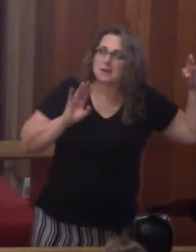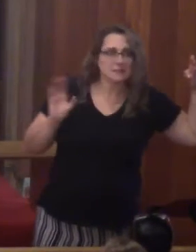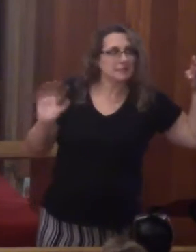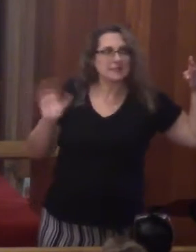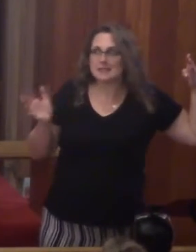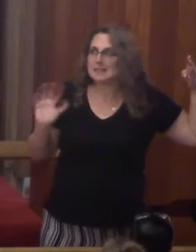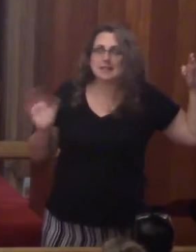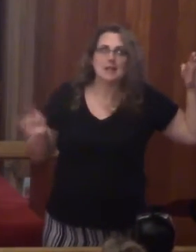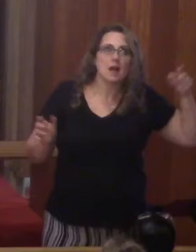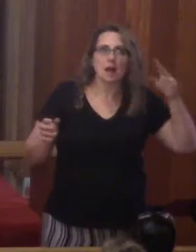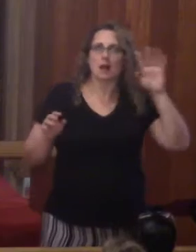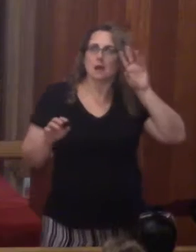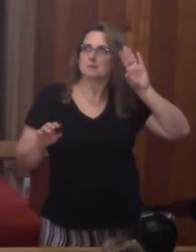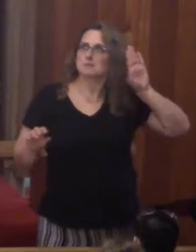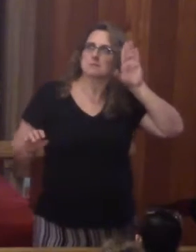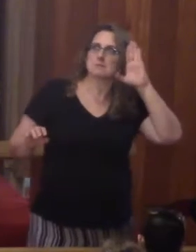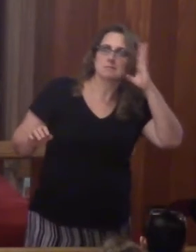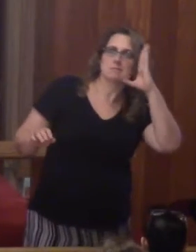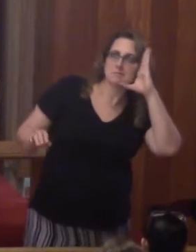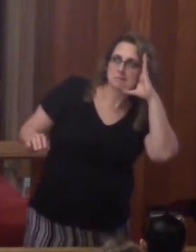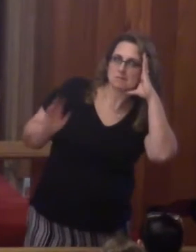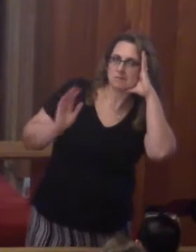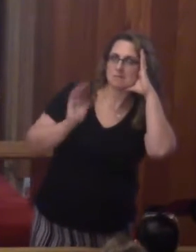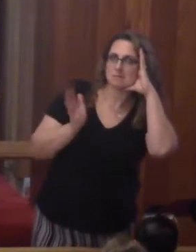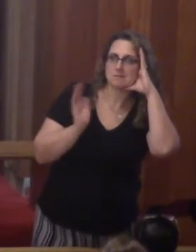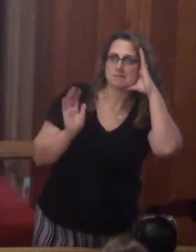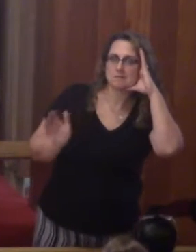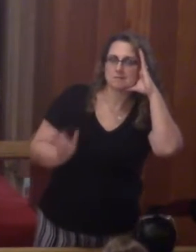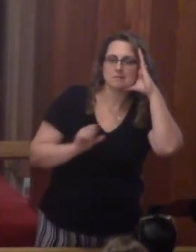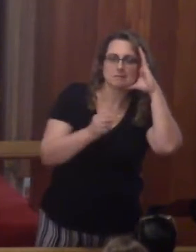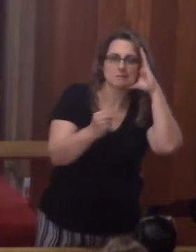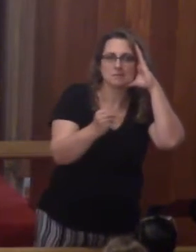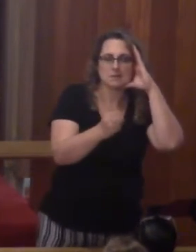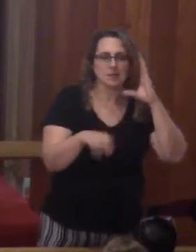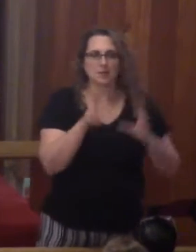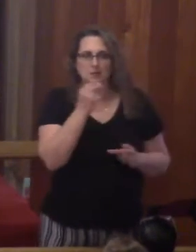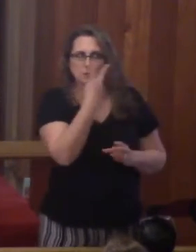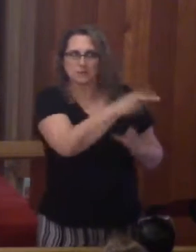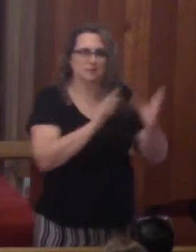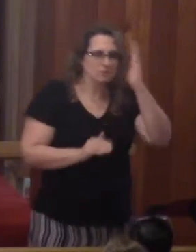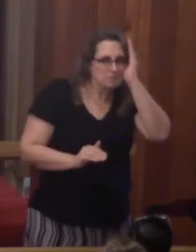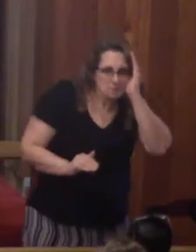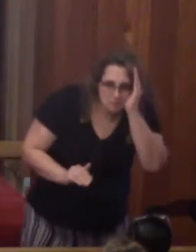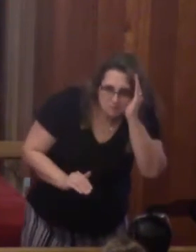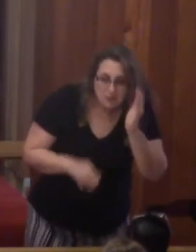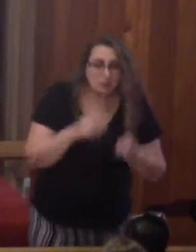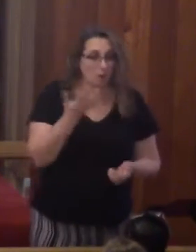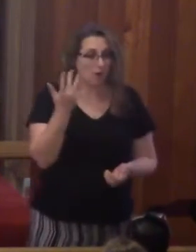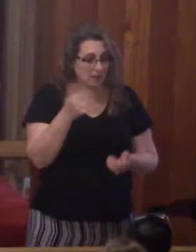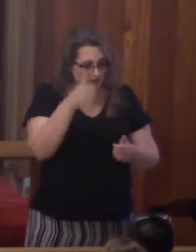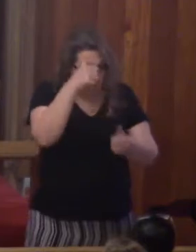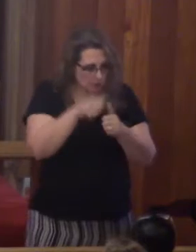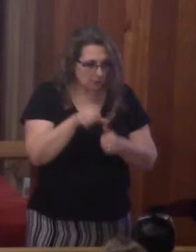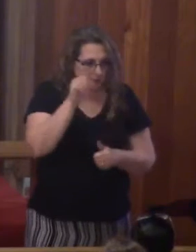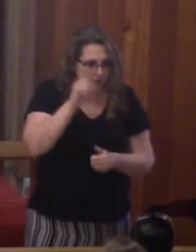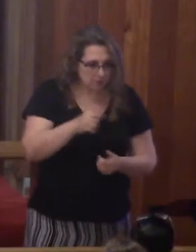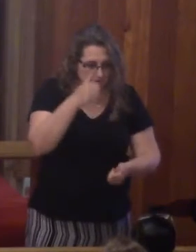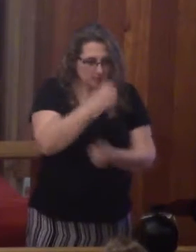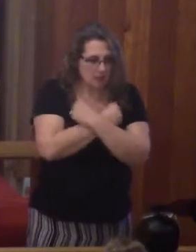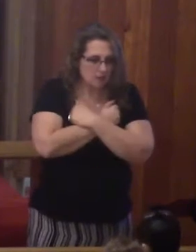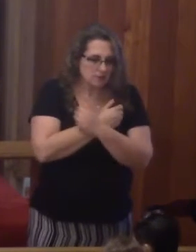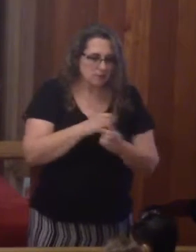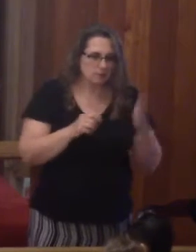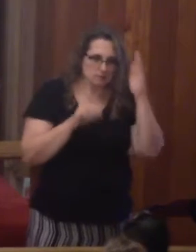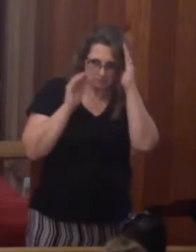with somebody. Right? You do everything you can. You look the other way. You don't want to look at them because then it reminds you should be loving them, so you look the